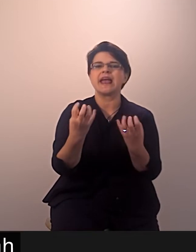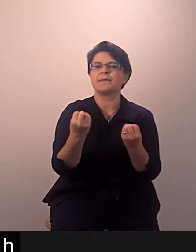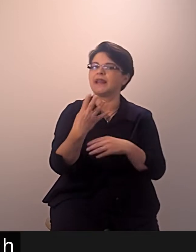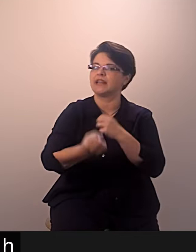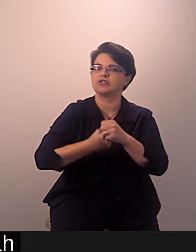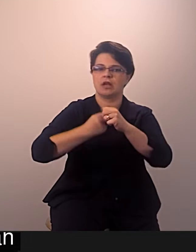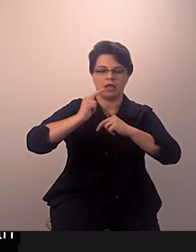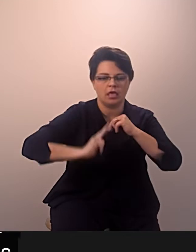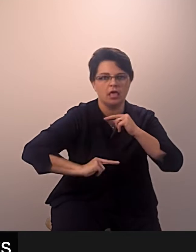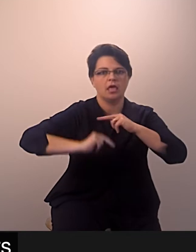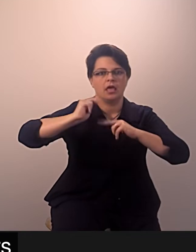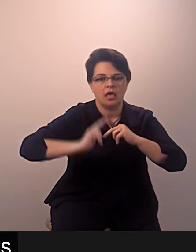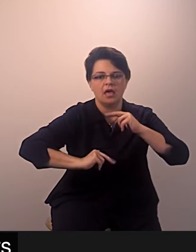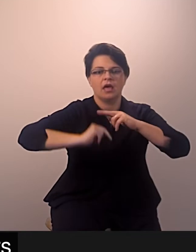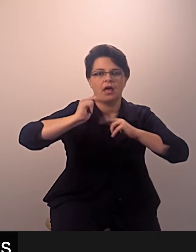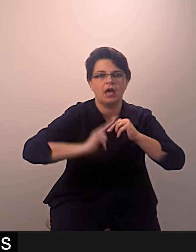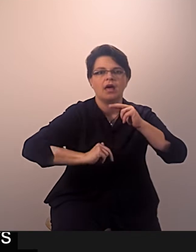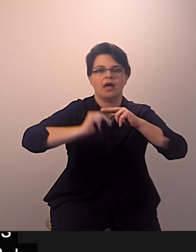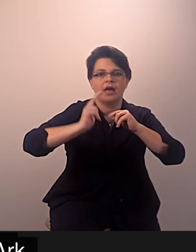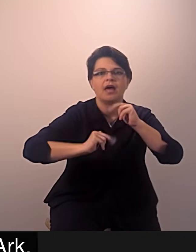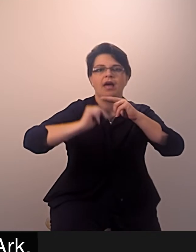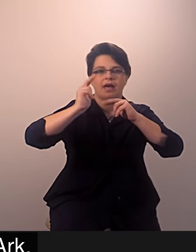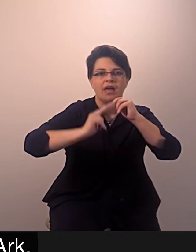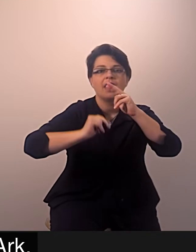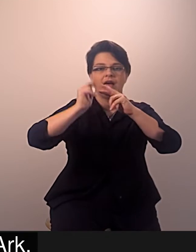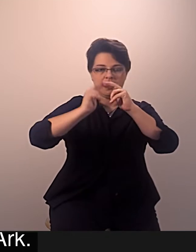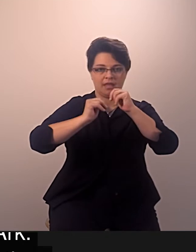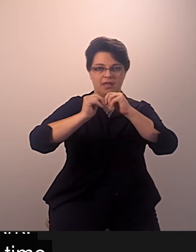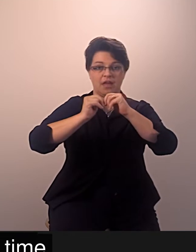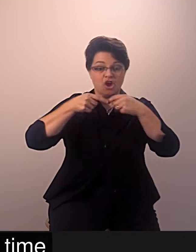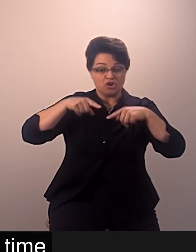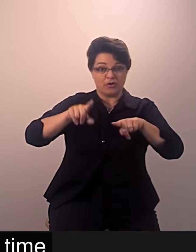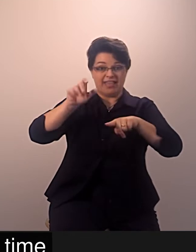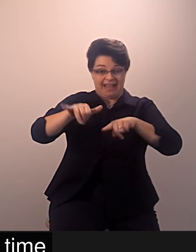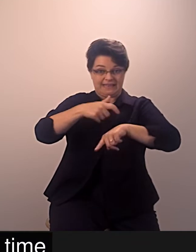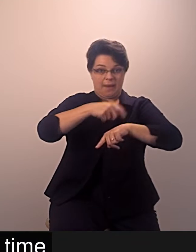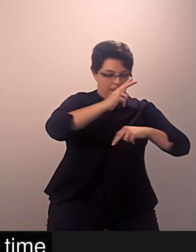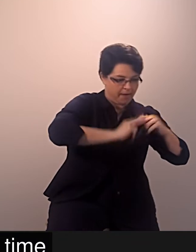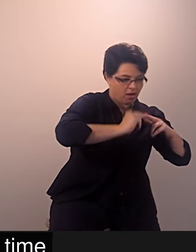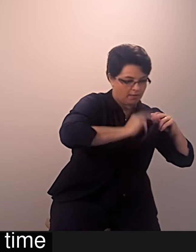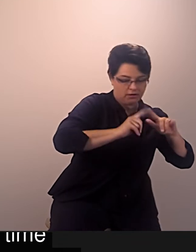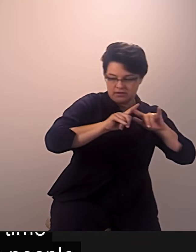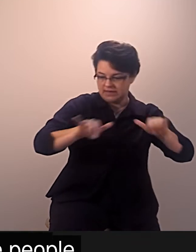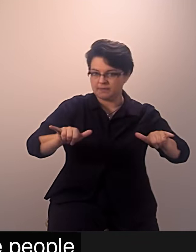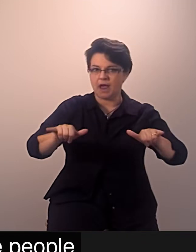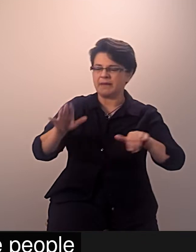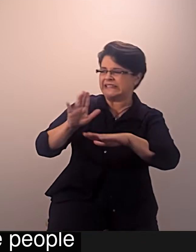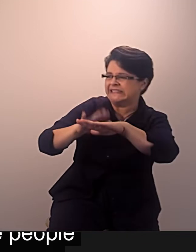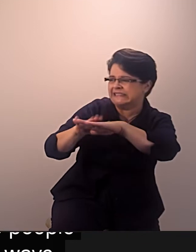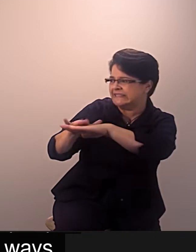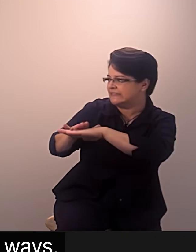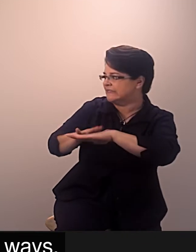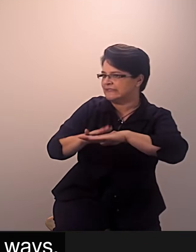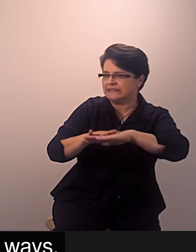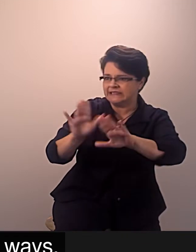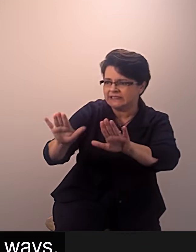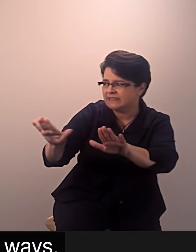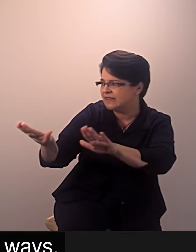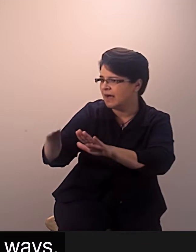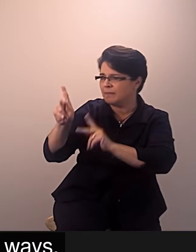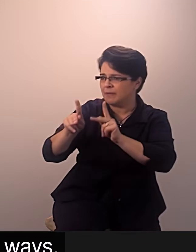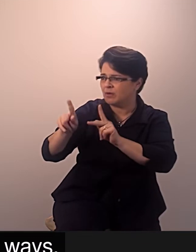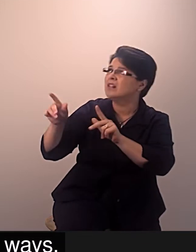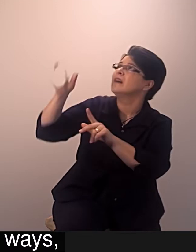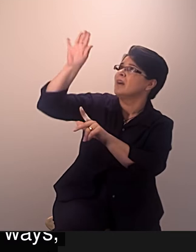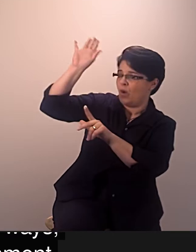the ark. All during that time, Noah warned the people about their bad ways and the punishment God was going